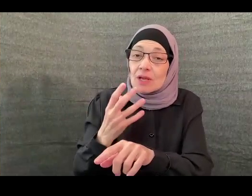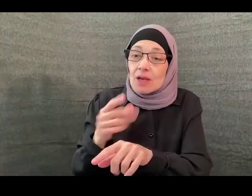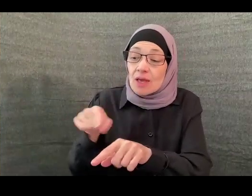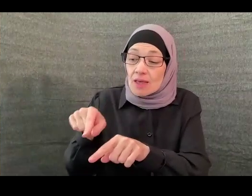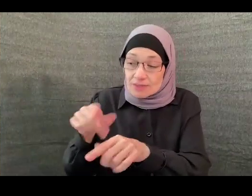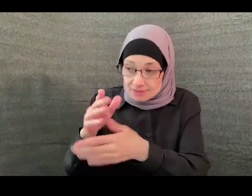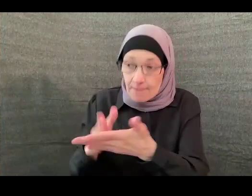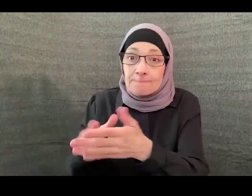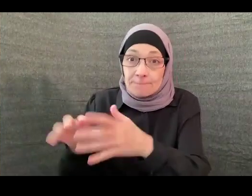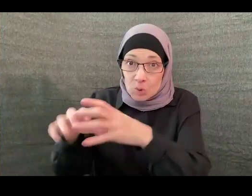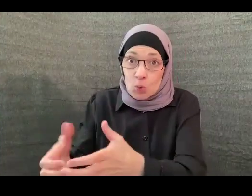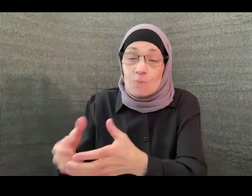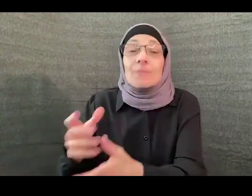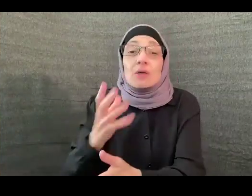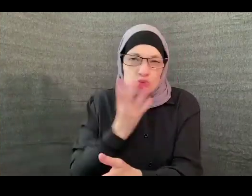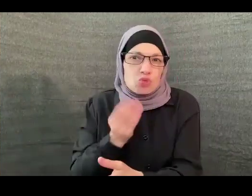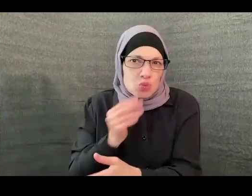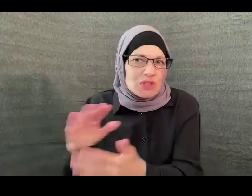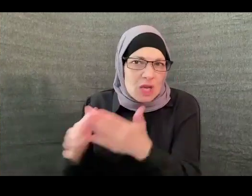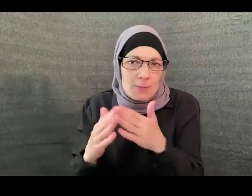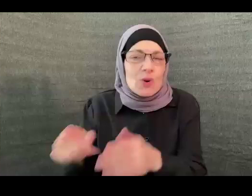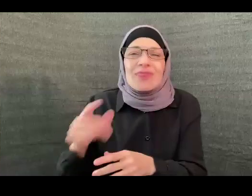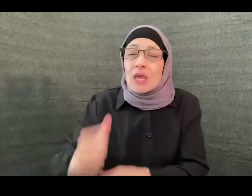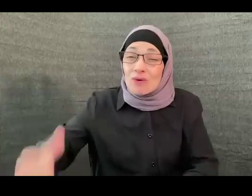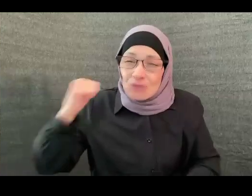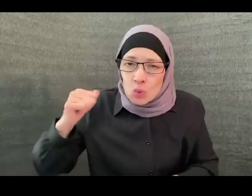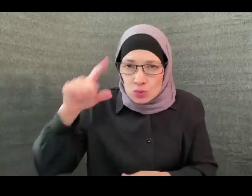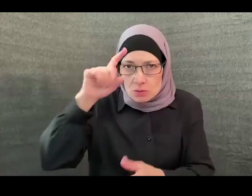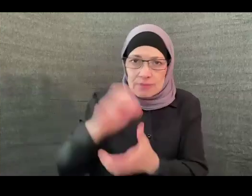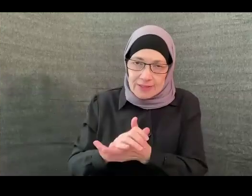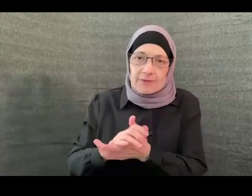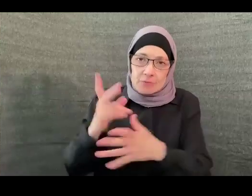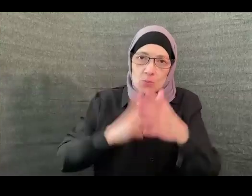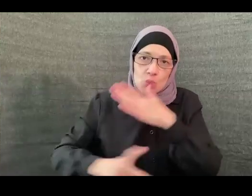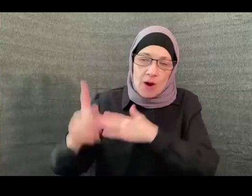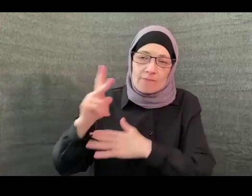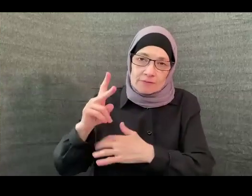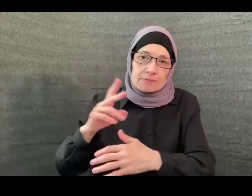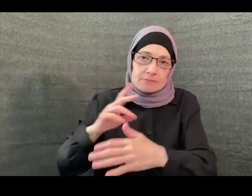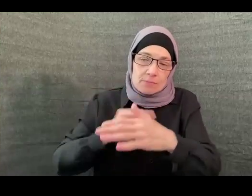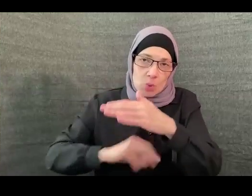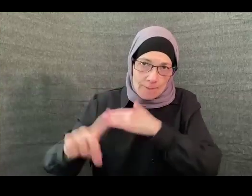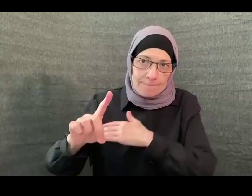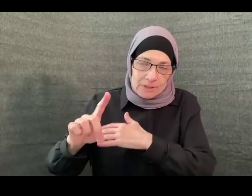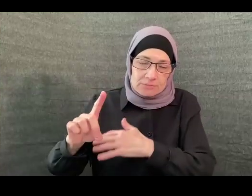to believe in Prophet Muhammad. Because among the Jewish community are people who accepted Islam.